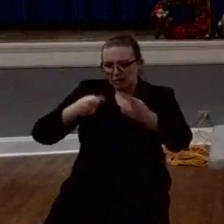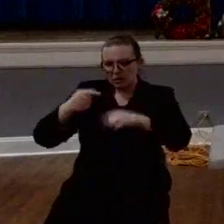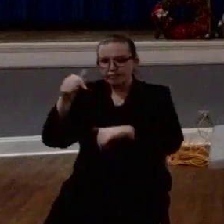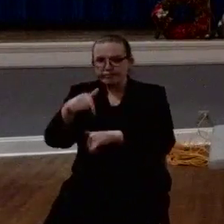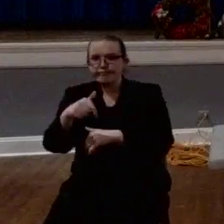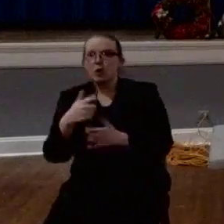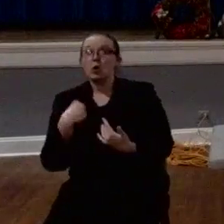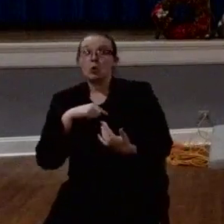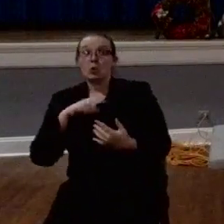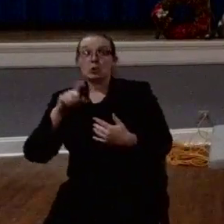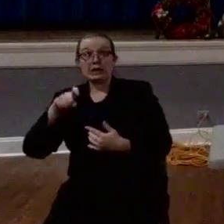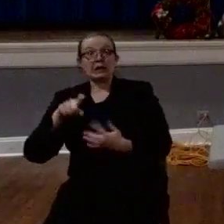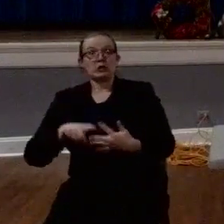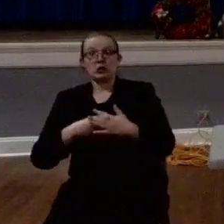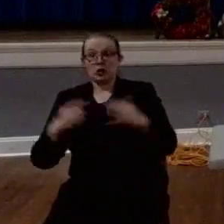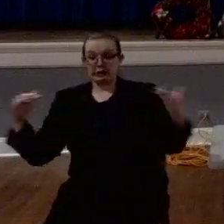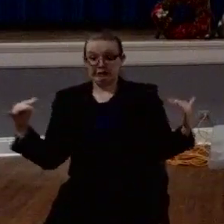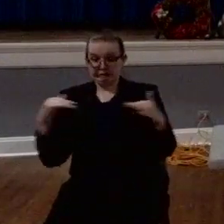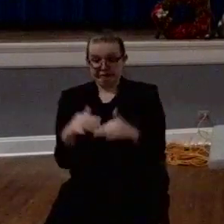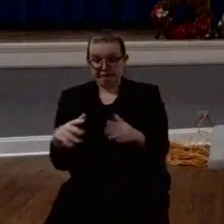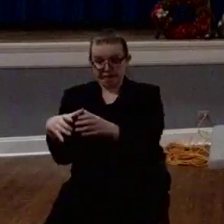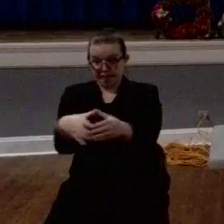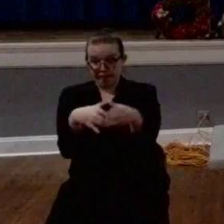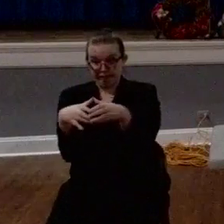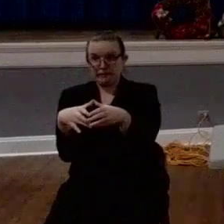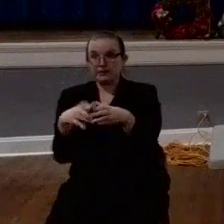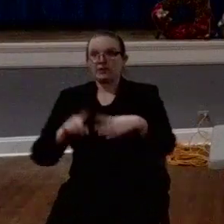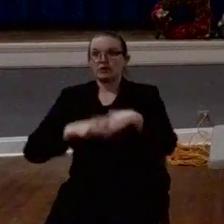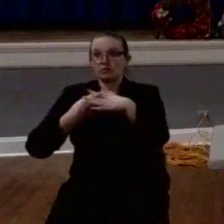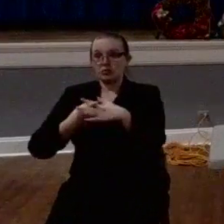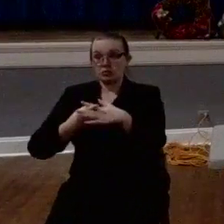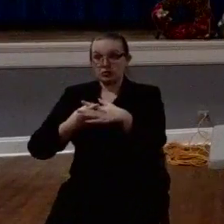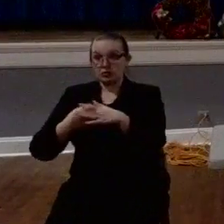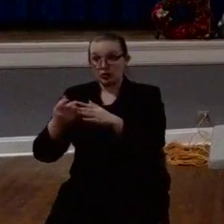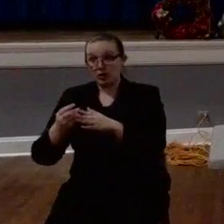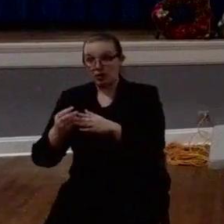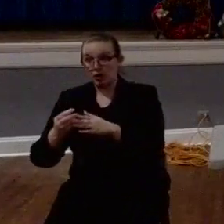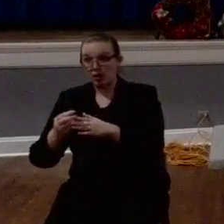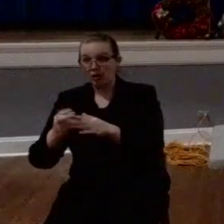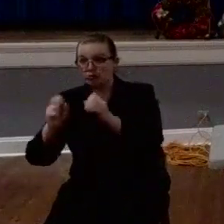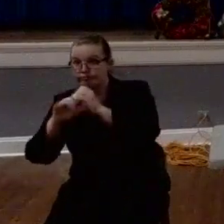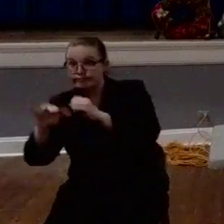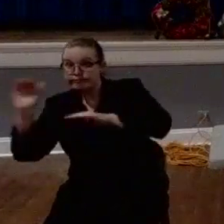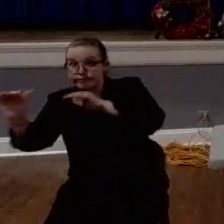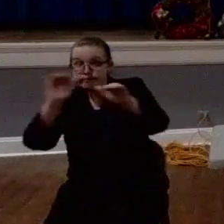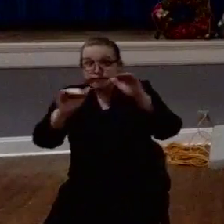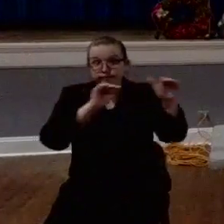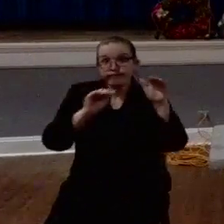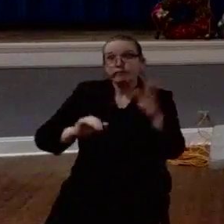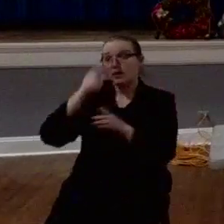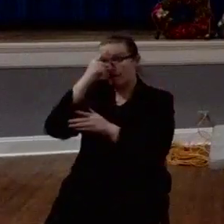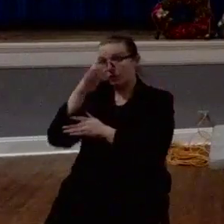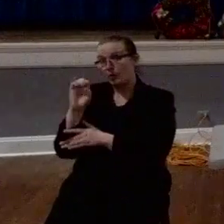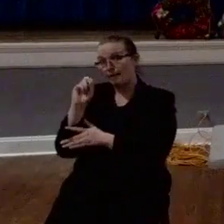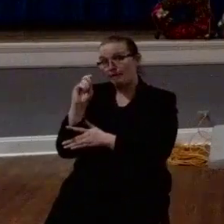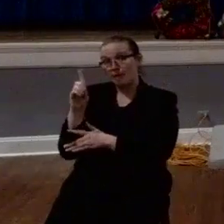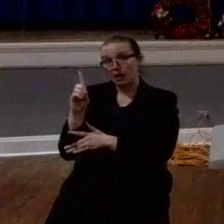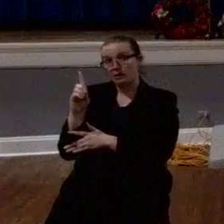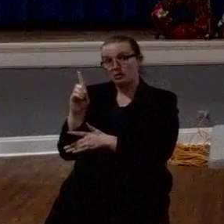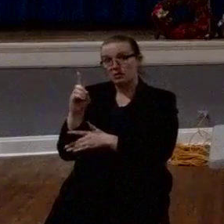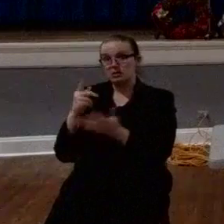to be starting to gather to start our initiative for the bond project, folks. Okay? Don't have me